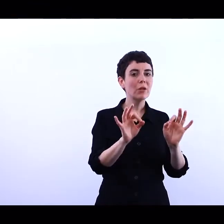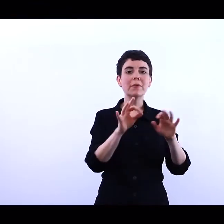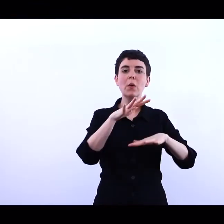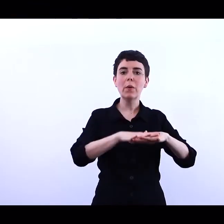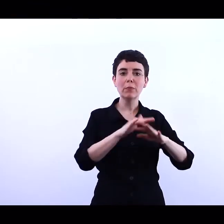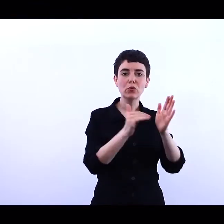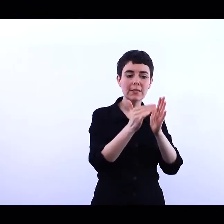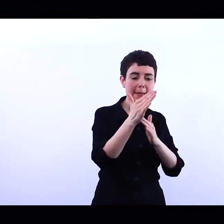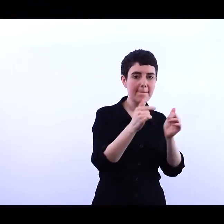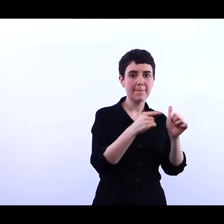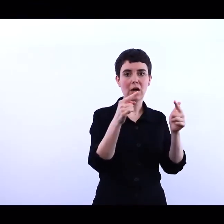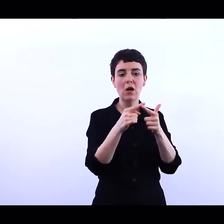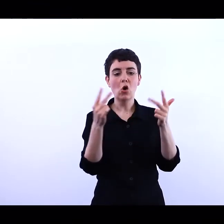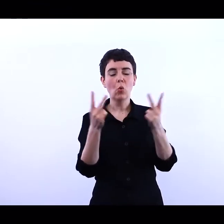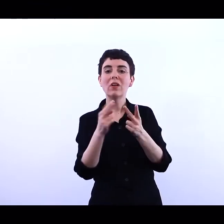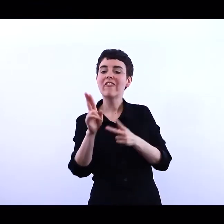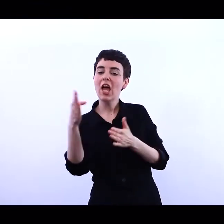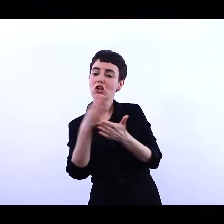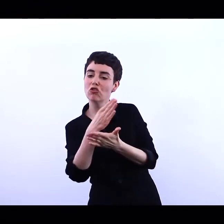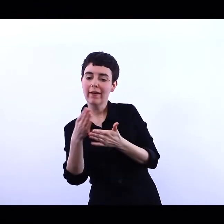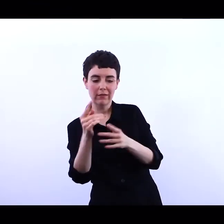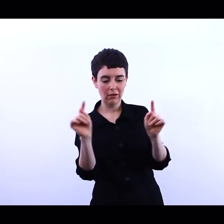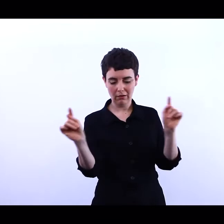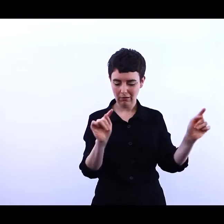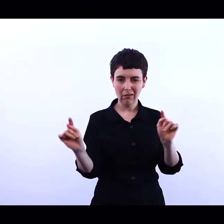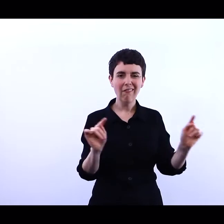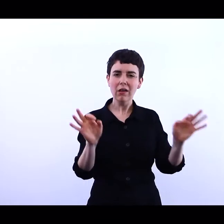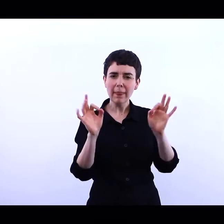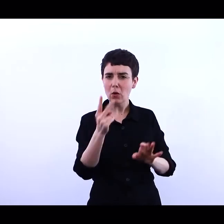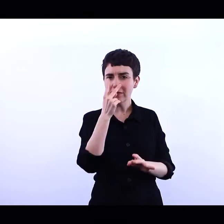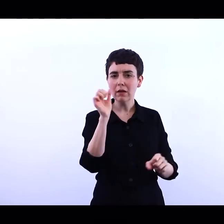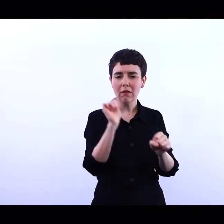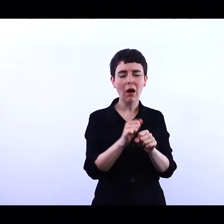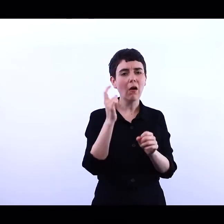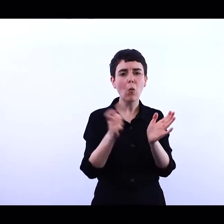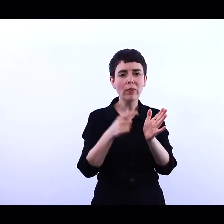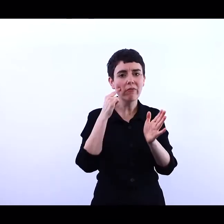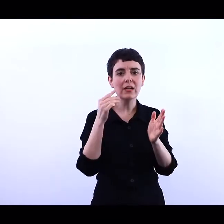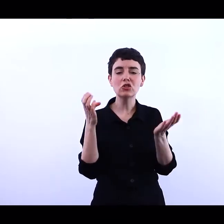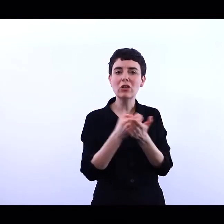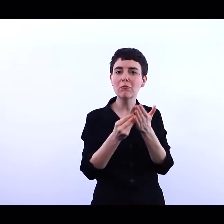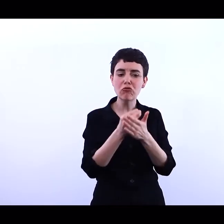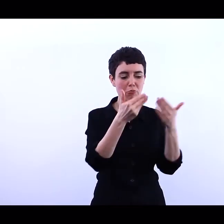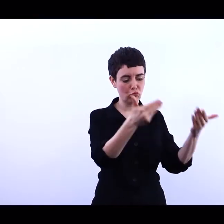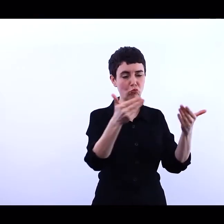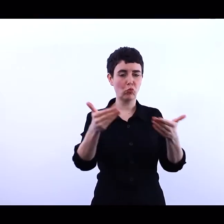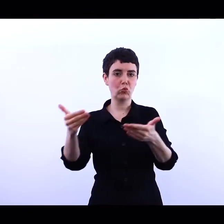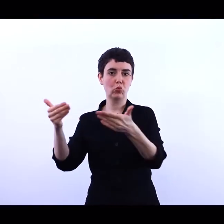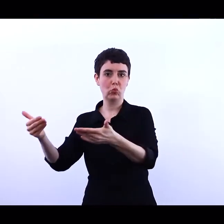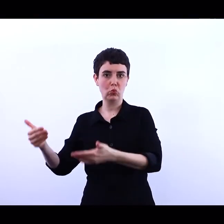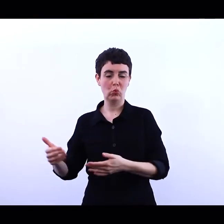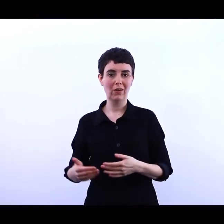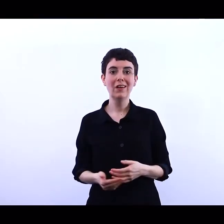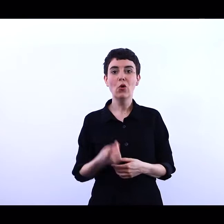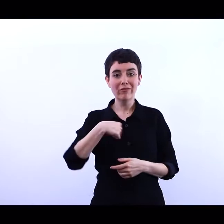who's part of influencing the decision-making and plans that impact those systems, and who is invested with me in the success of our